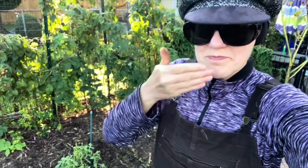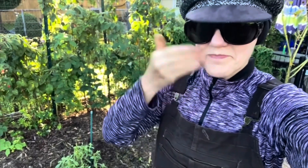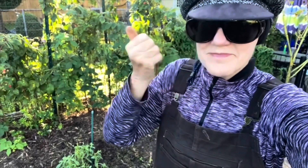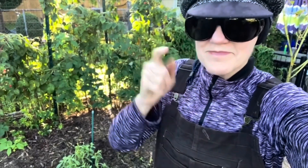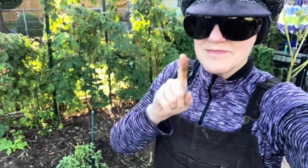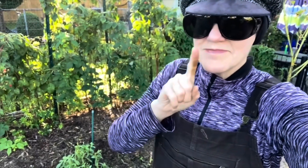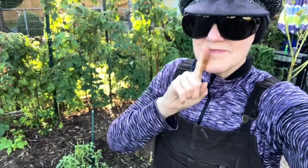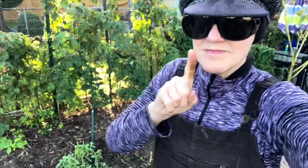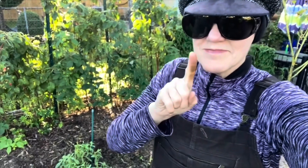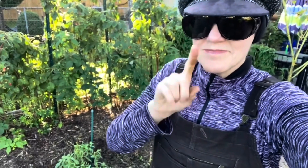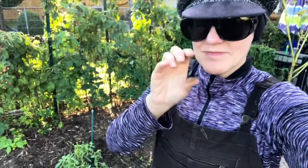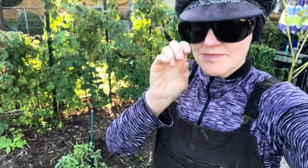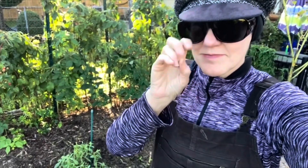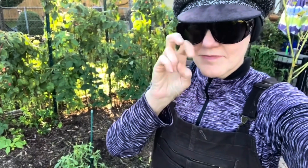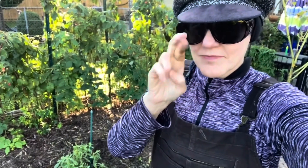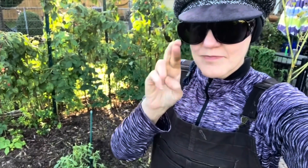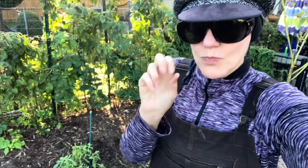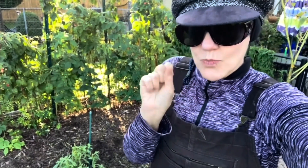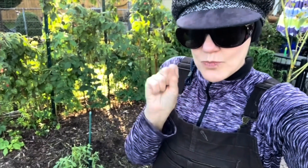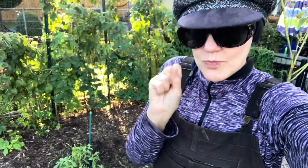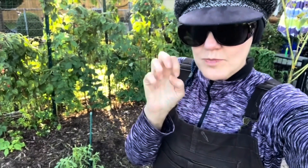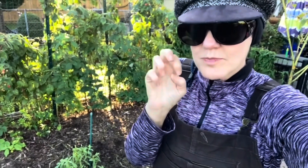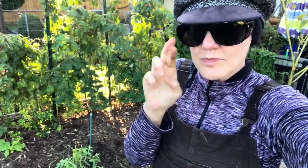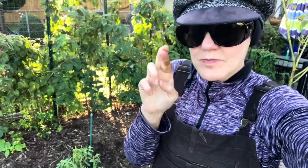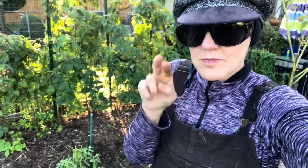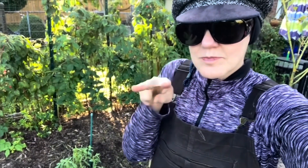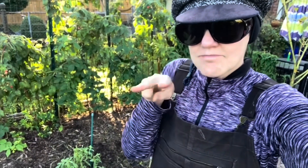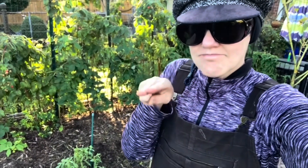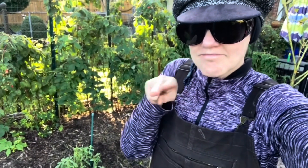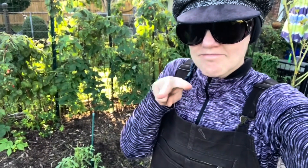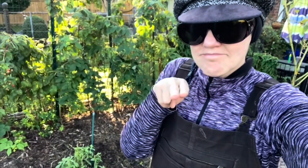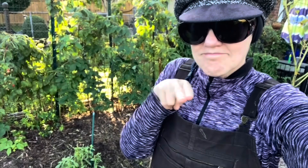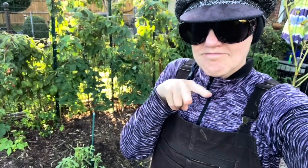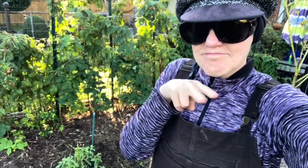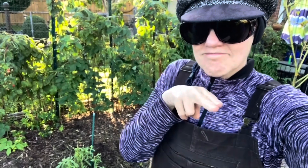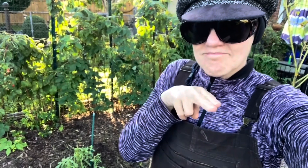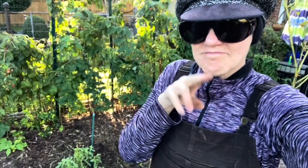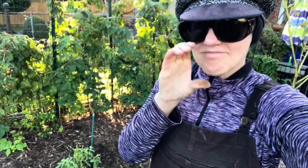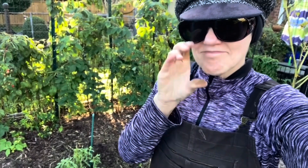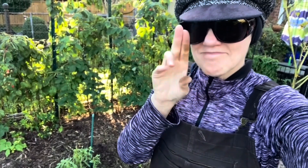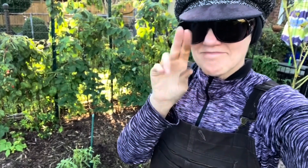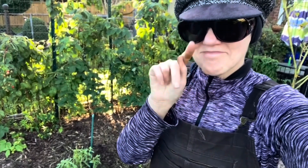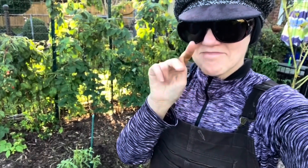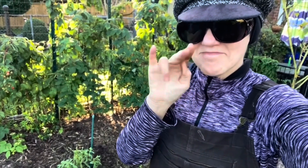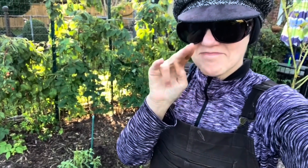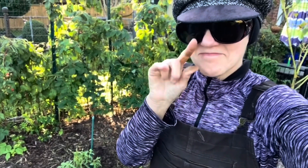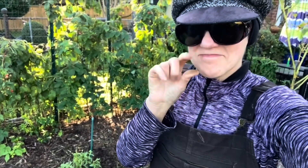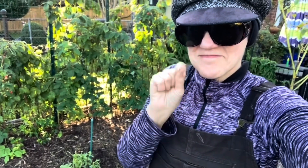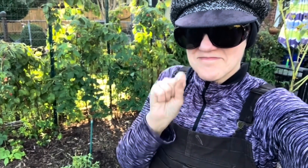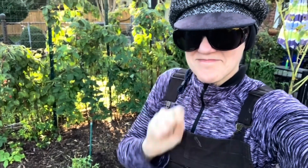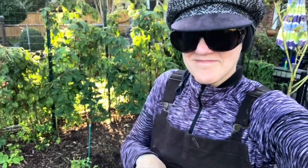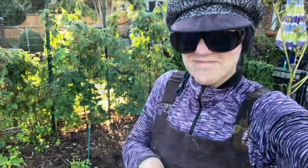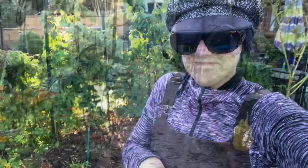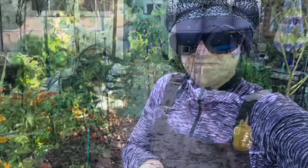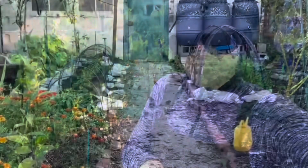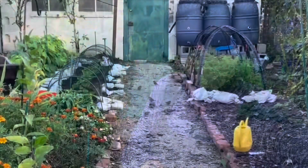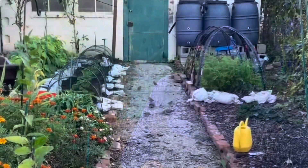germinate. It's really best to either overwinter your plant or take some cuttings.